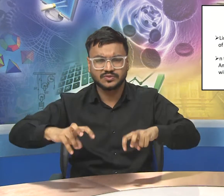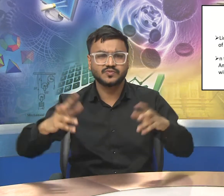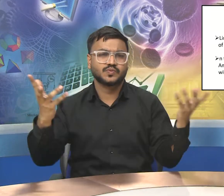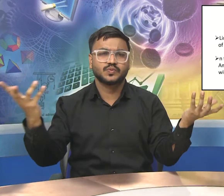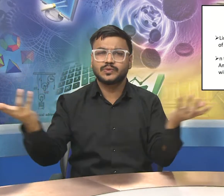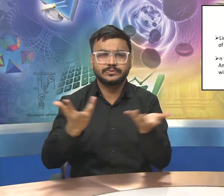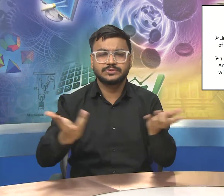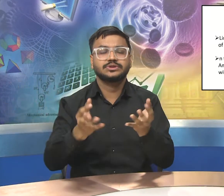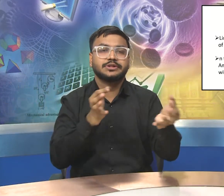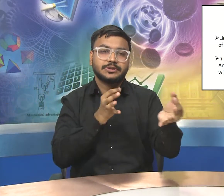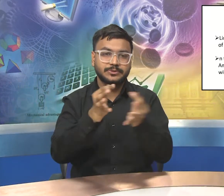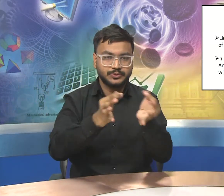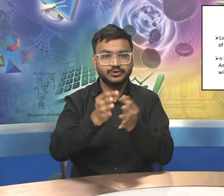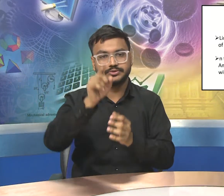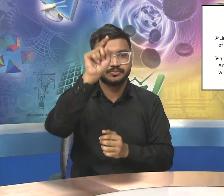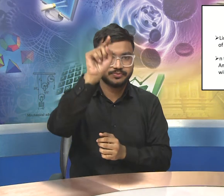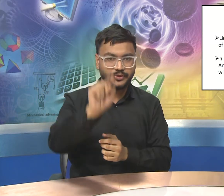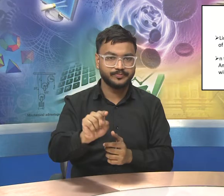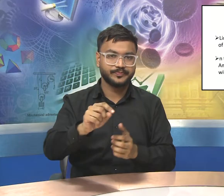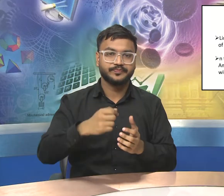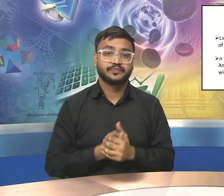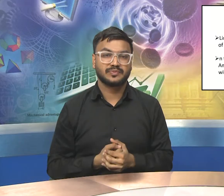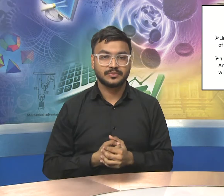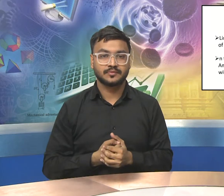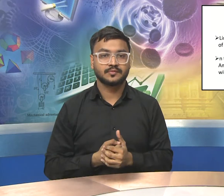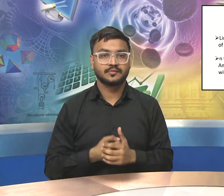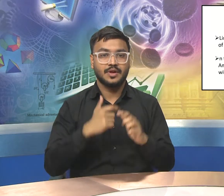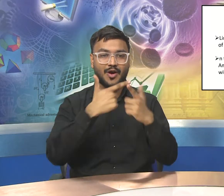Sign language linguistics and research.